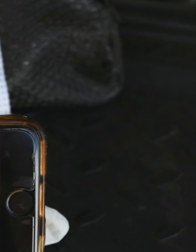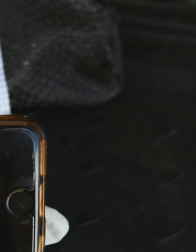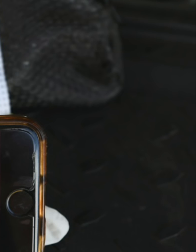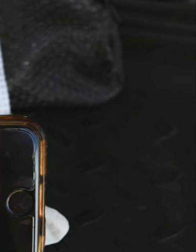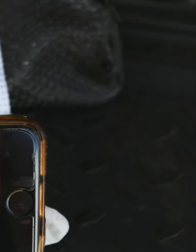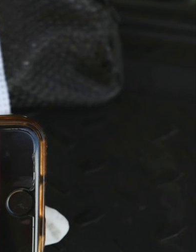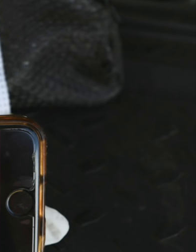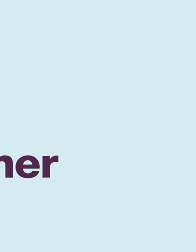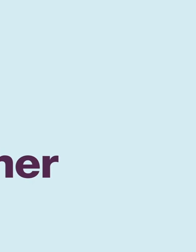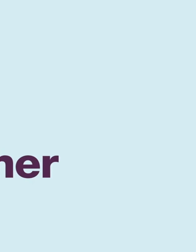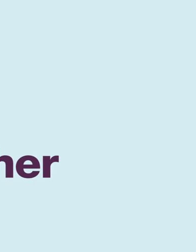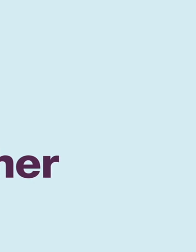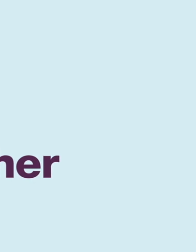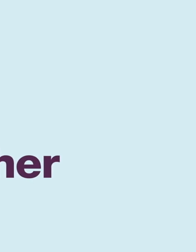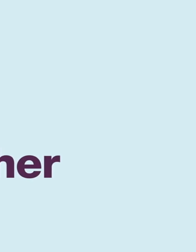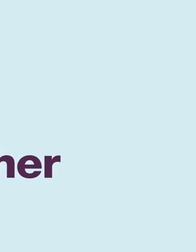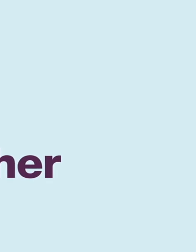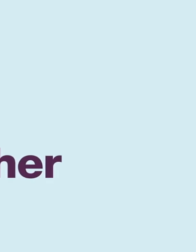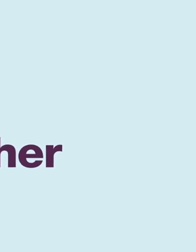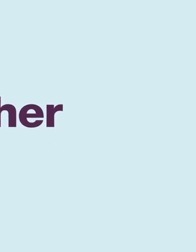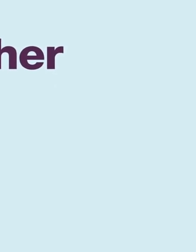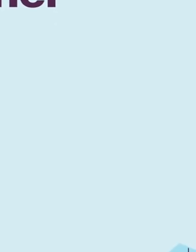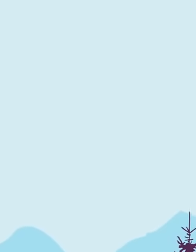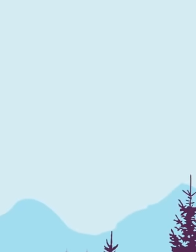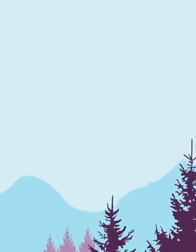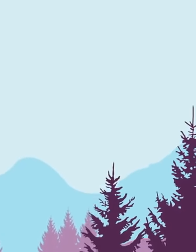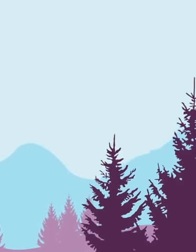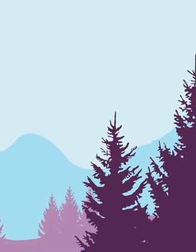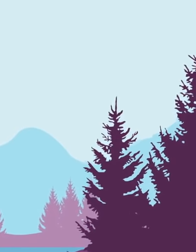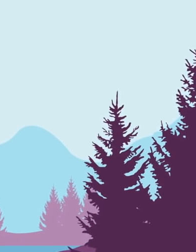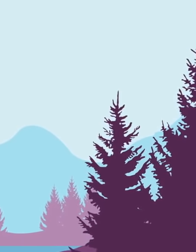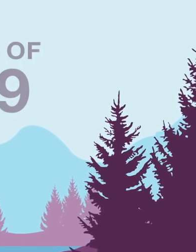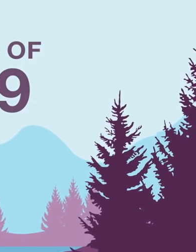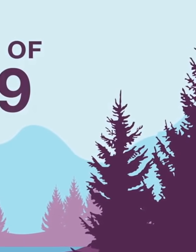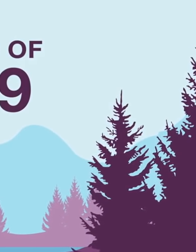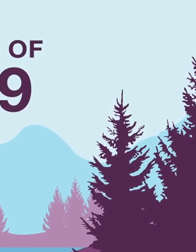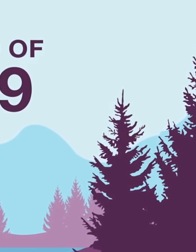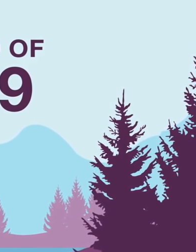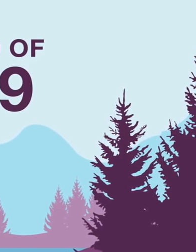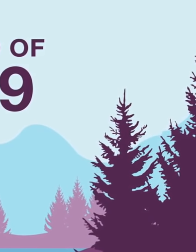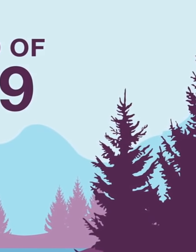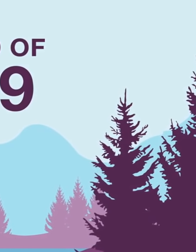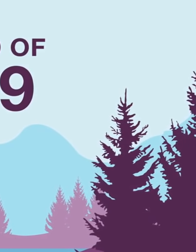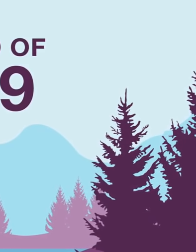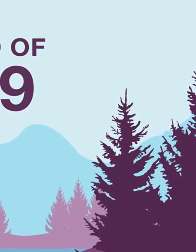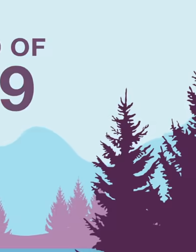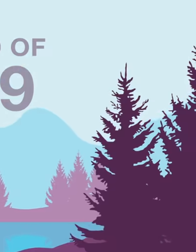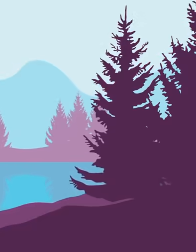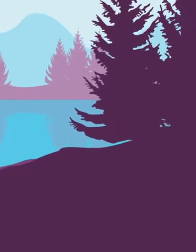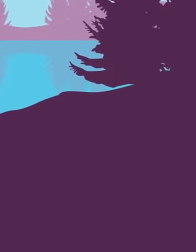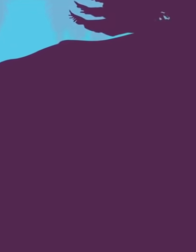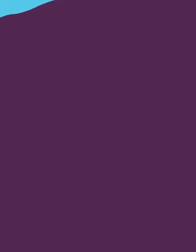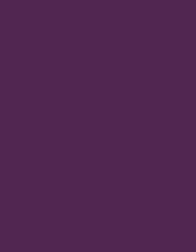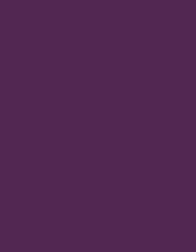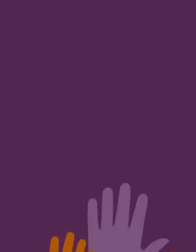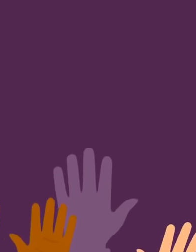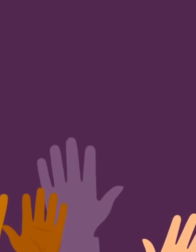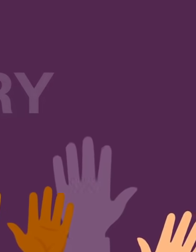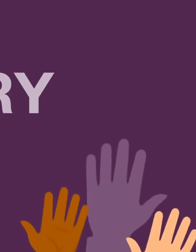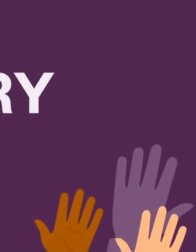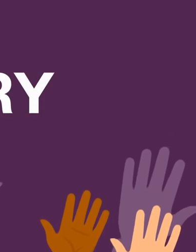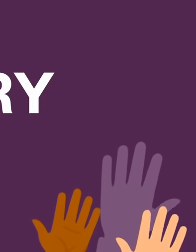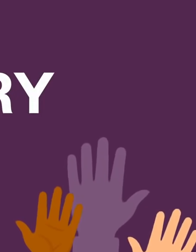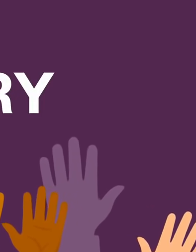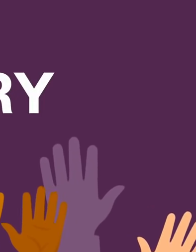devices, and on Android devices it can run in the background. On Apple devices at the moment, the device must